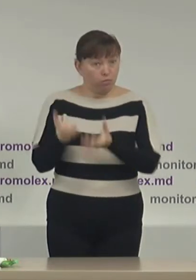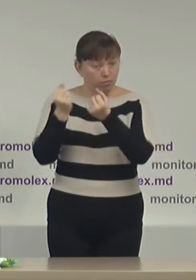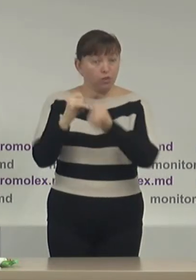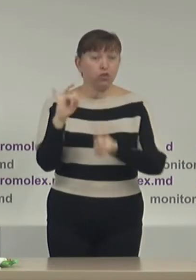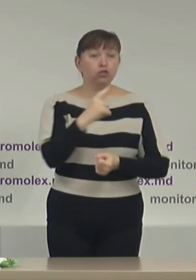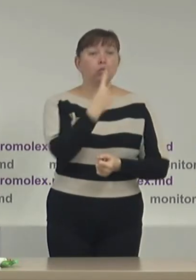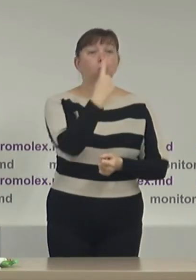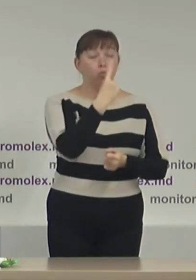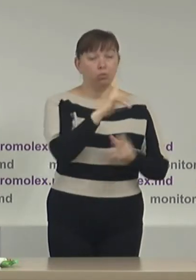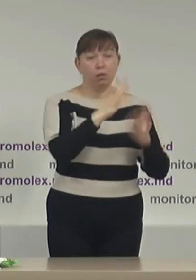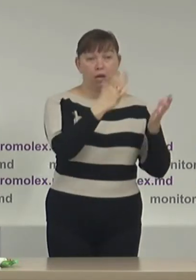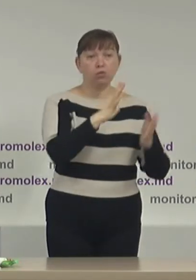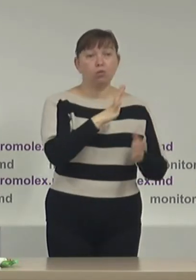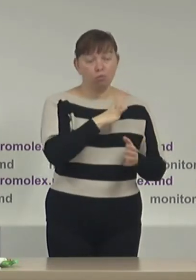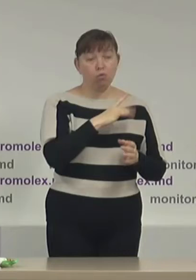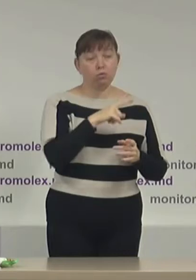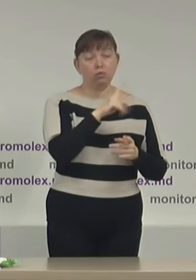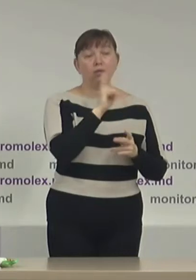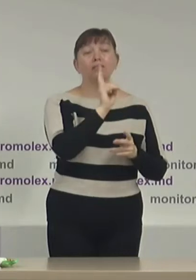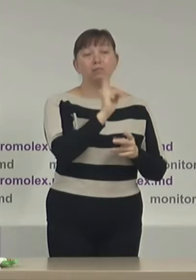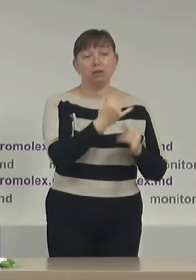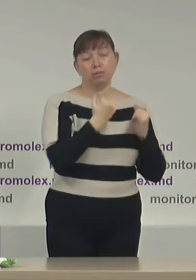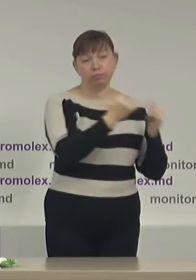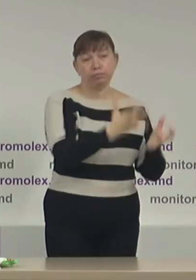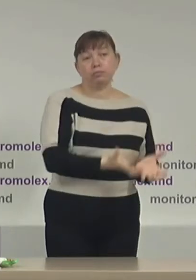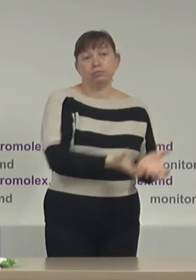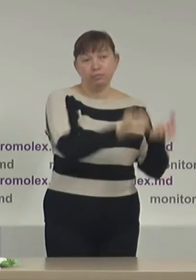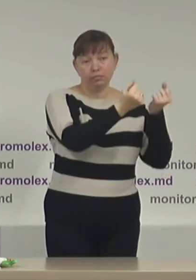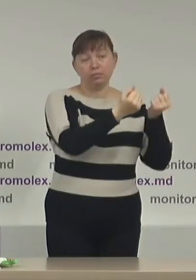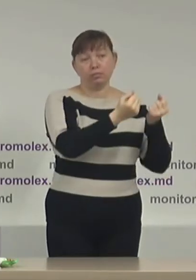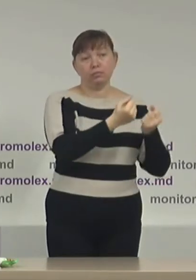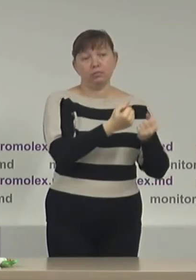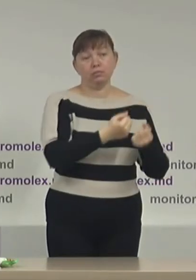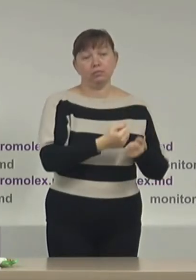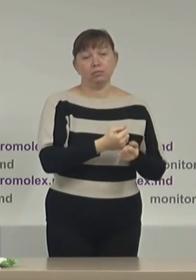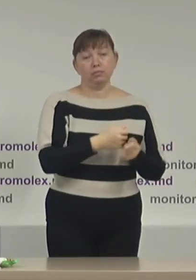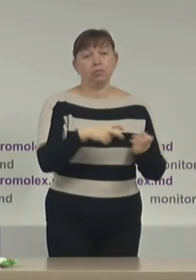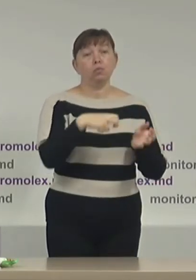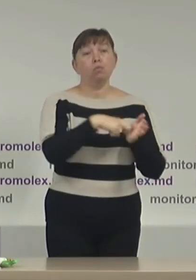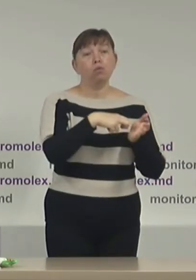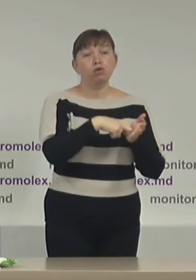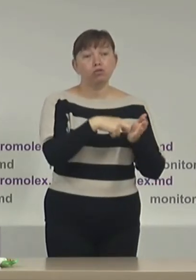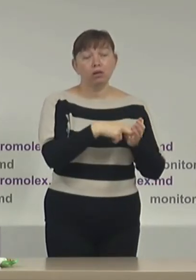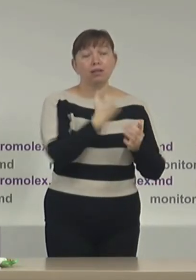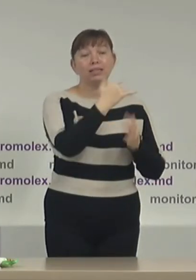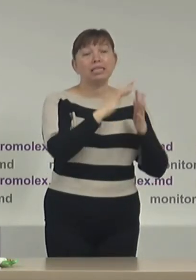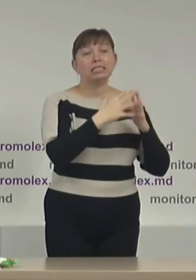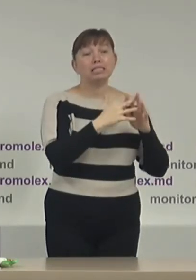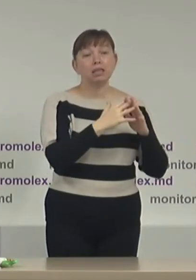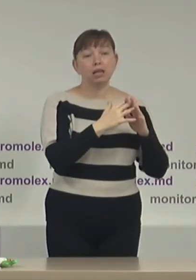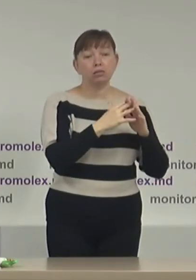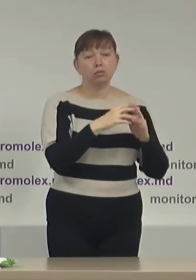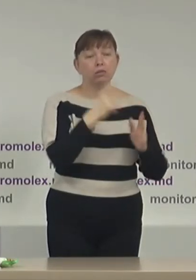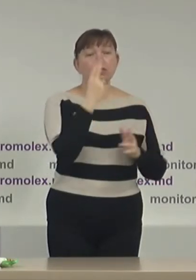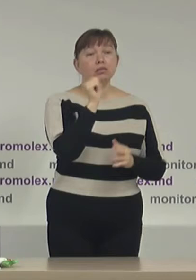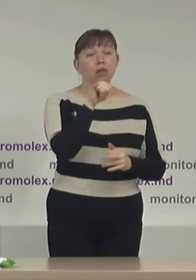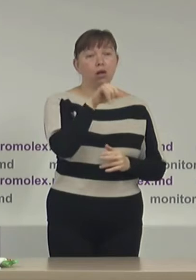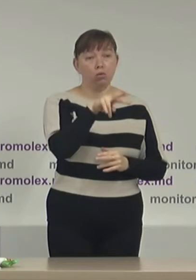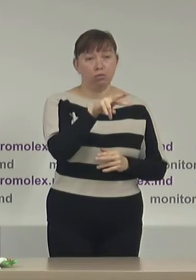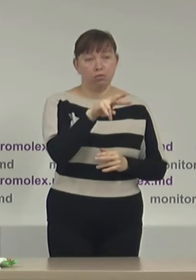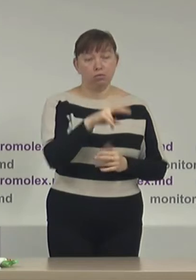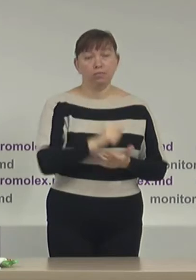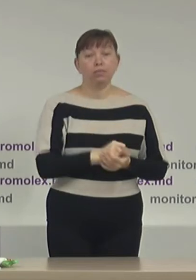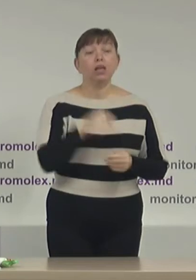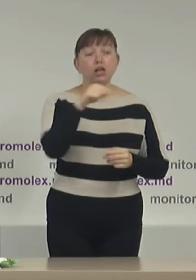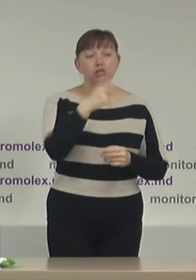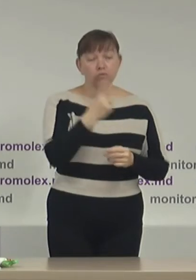electoral candidate Igor Dodon, and in one case it was the employees of a postal office from Tsaul